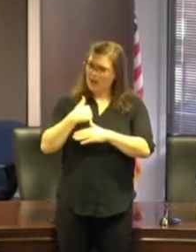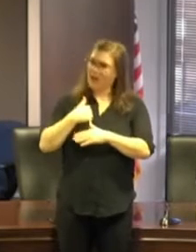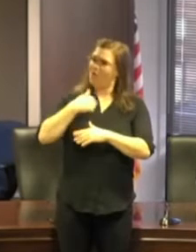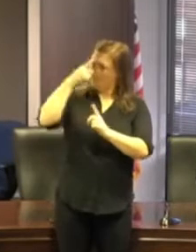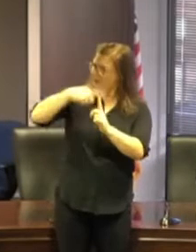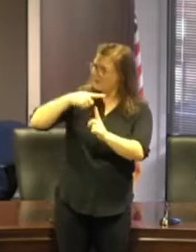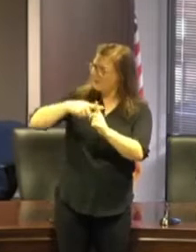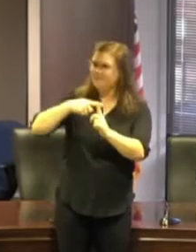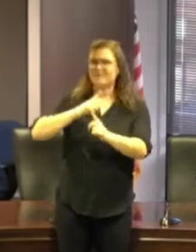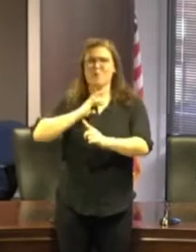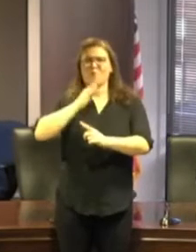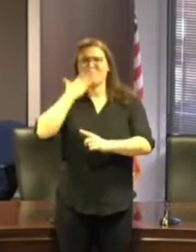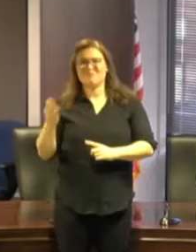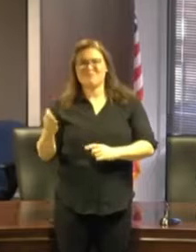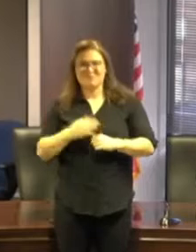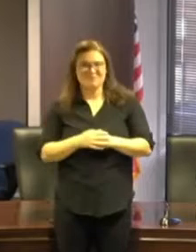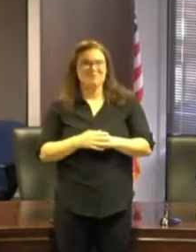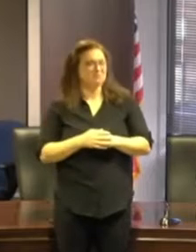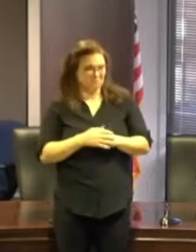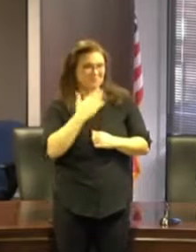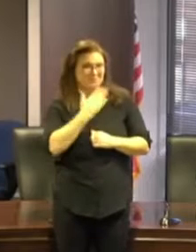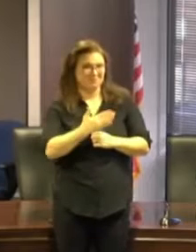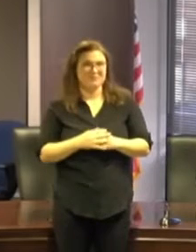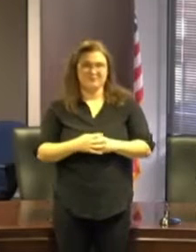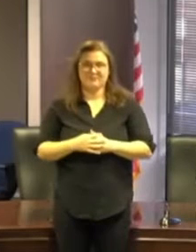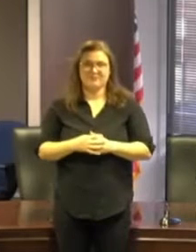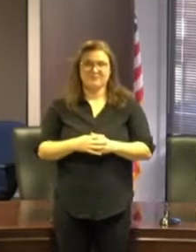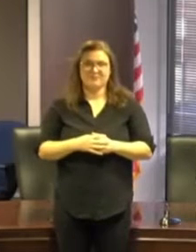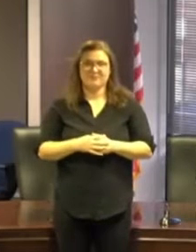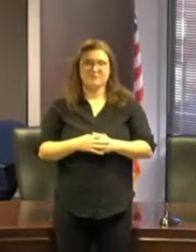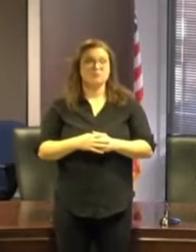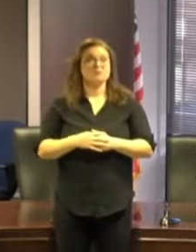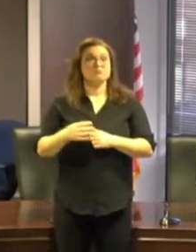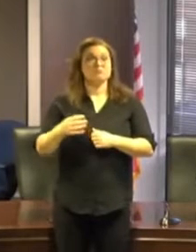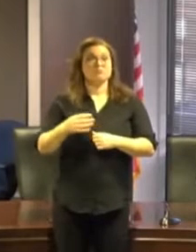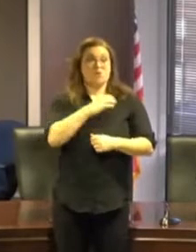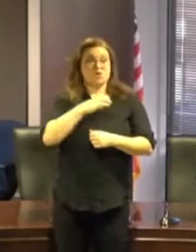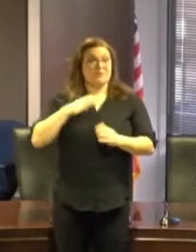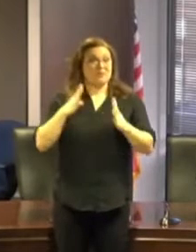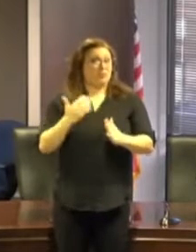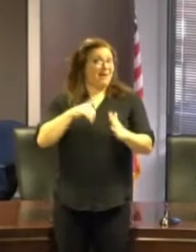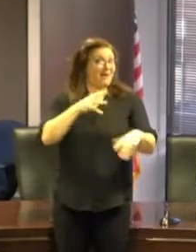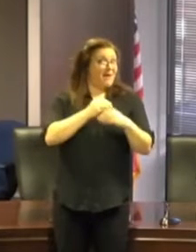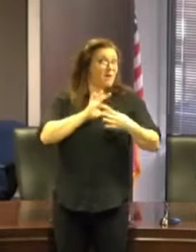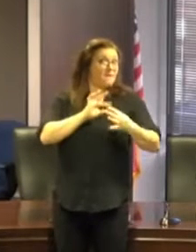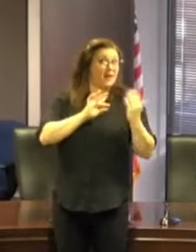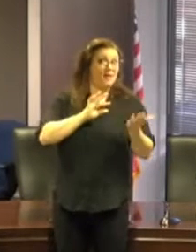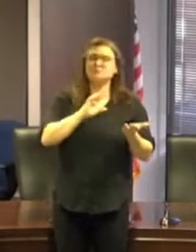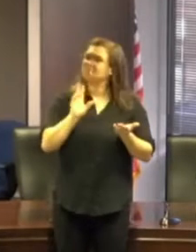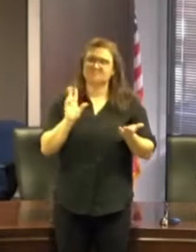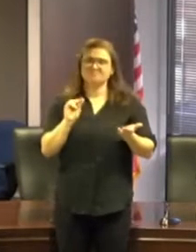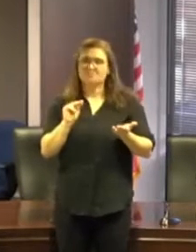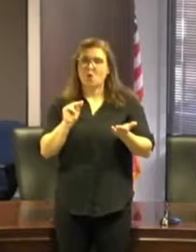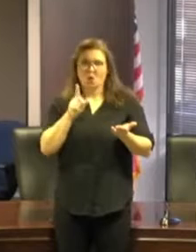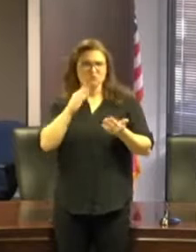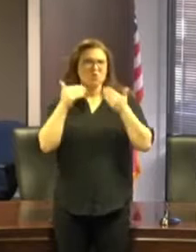you. Thank you. Commissioner, any other comments from you? No, sir. We'll get right into